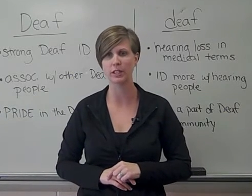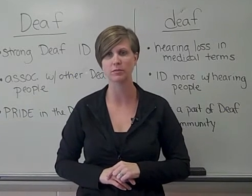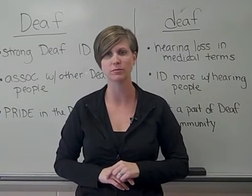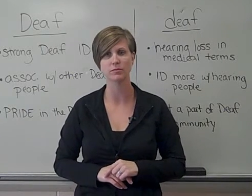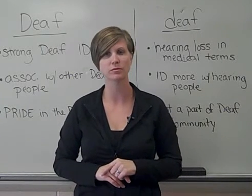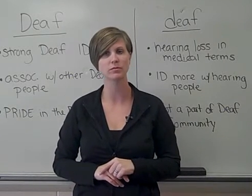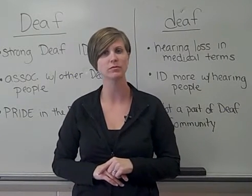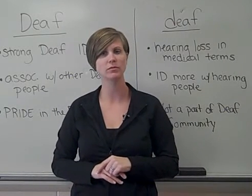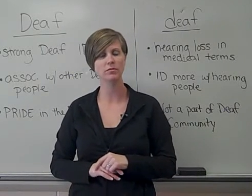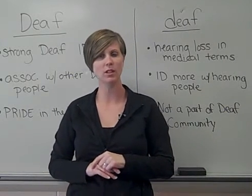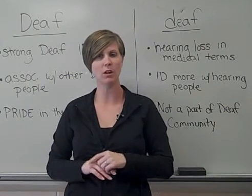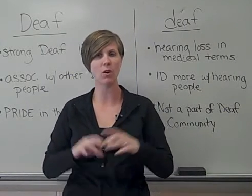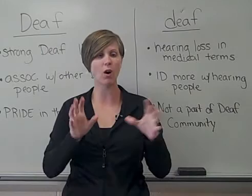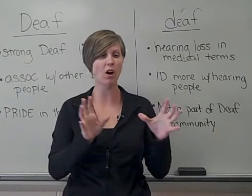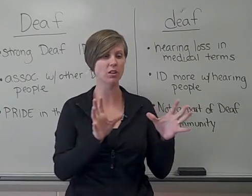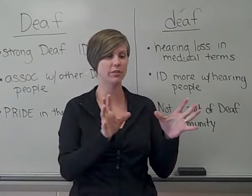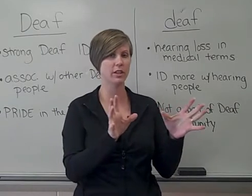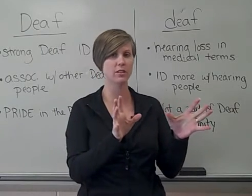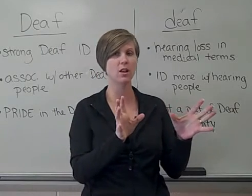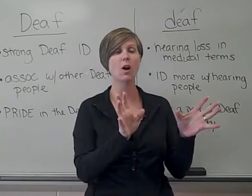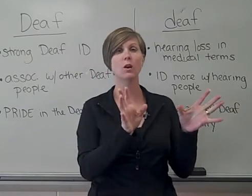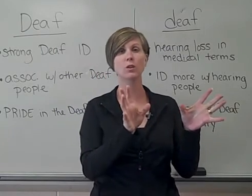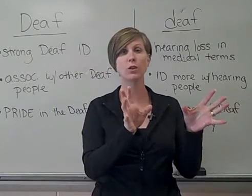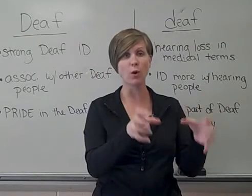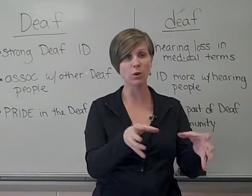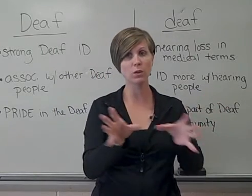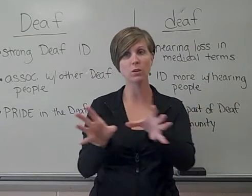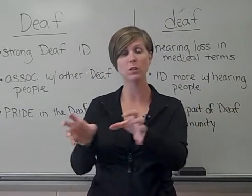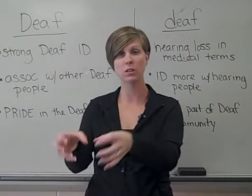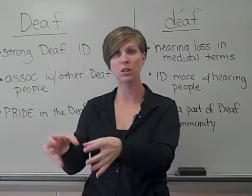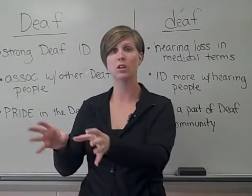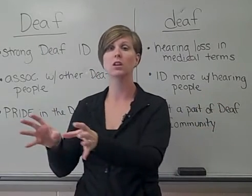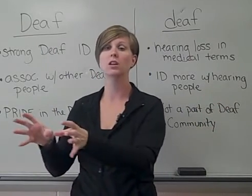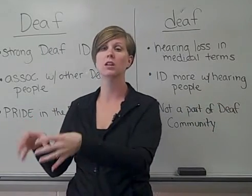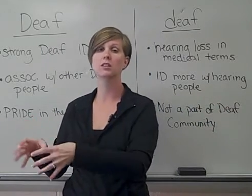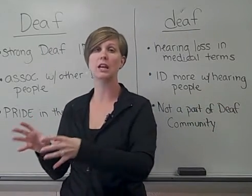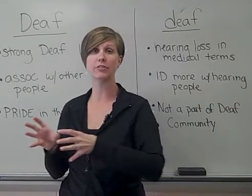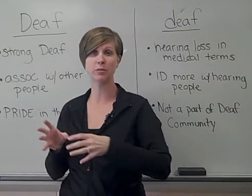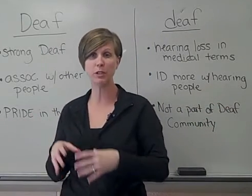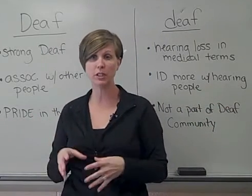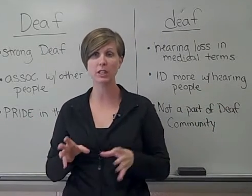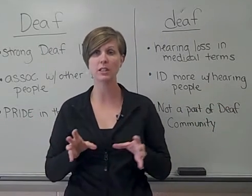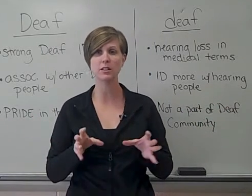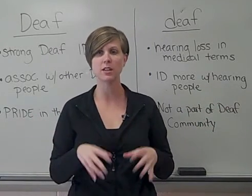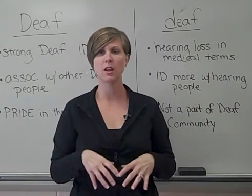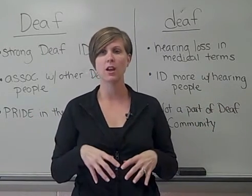community. Now, all of these local deaf communities